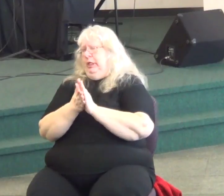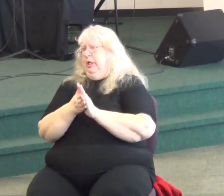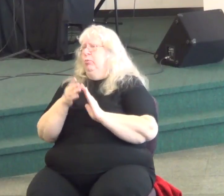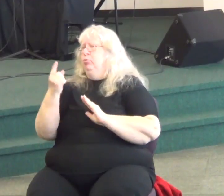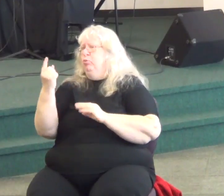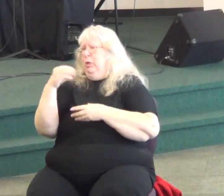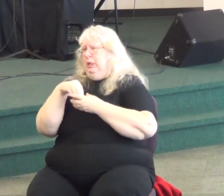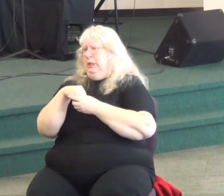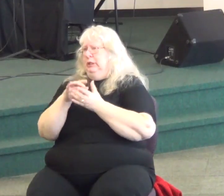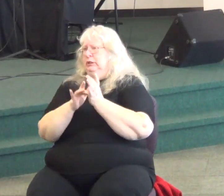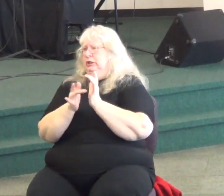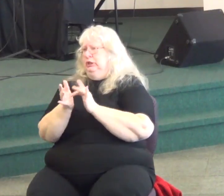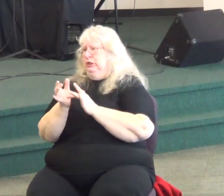Jesus.